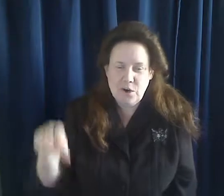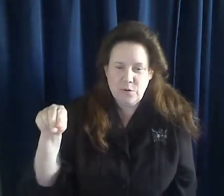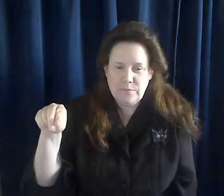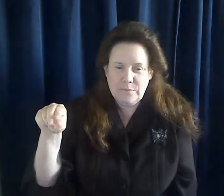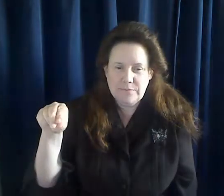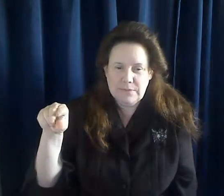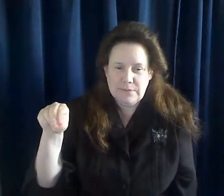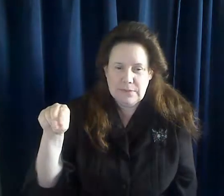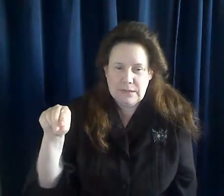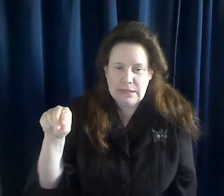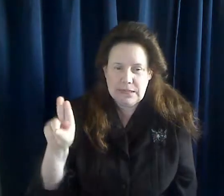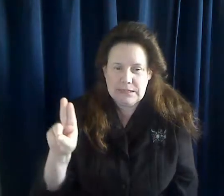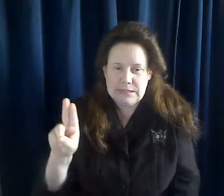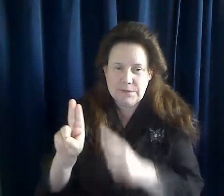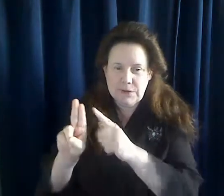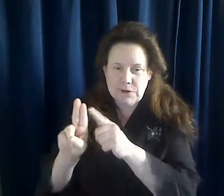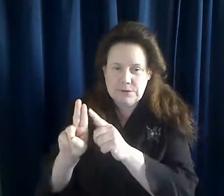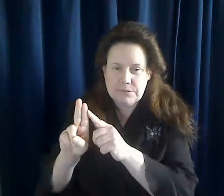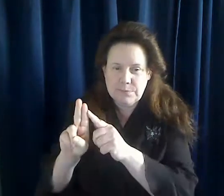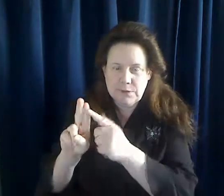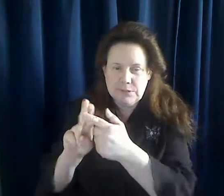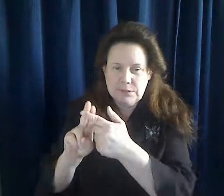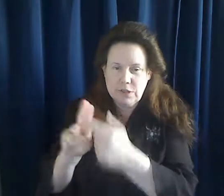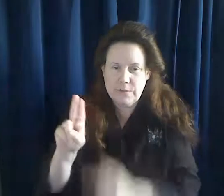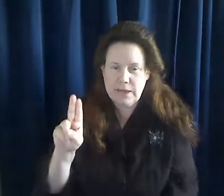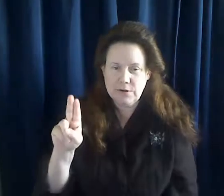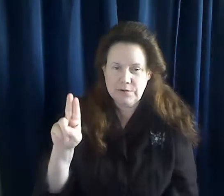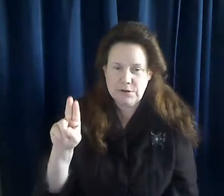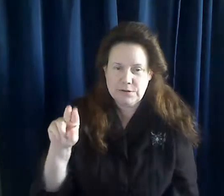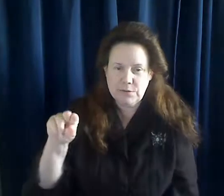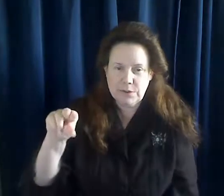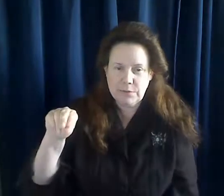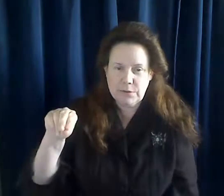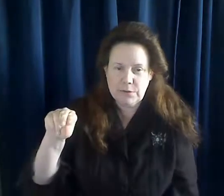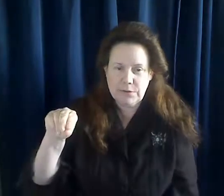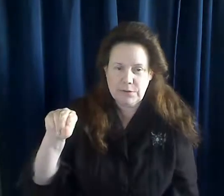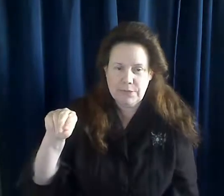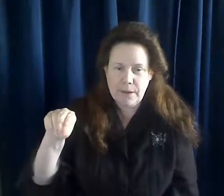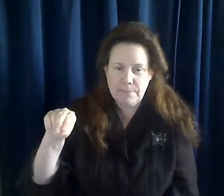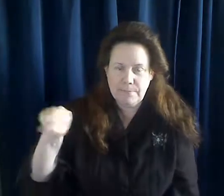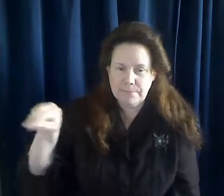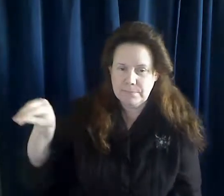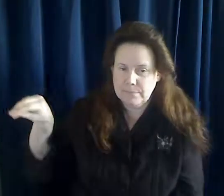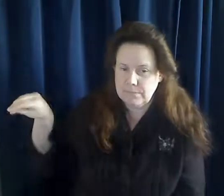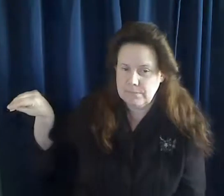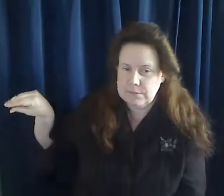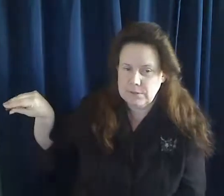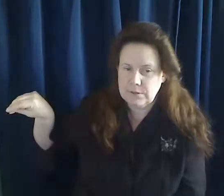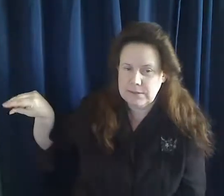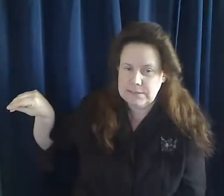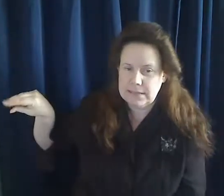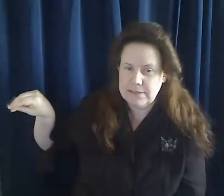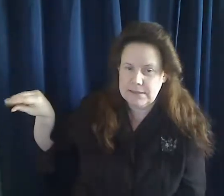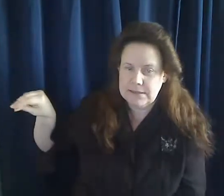No is fingers pointer and tall man, or fingers 2 and 3 with your thumb. So it looks like